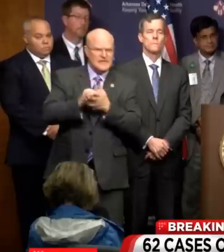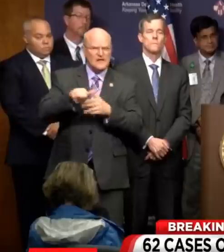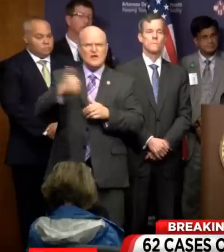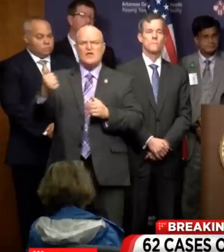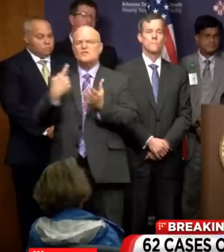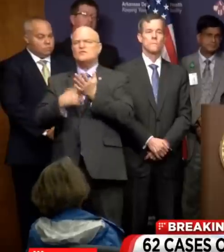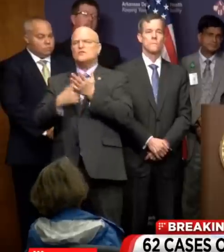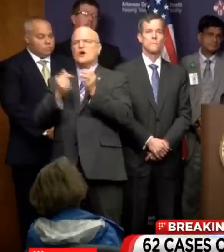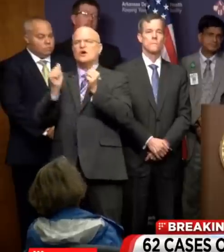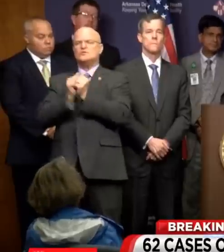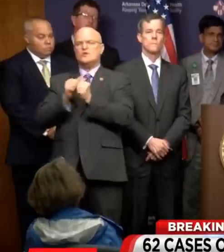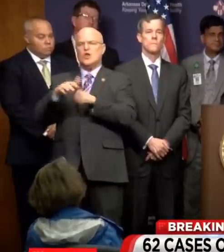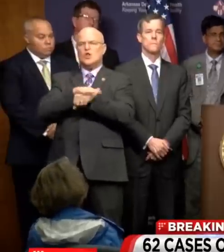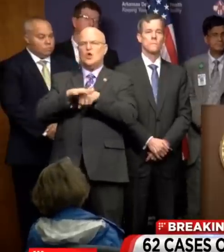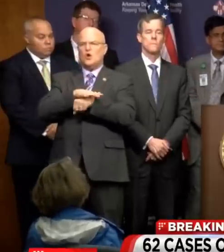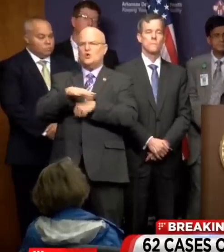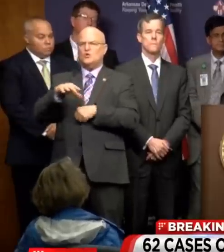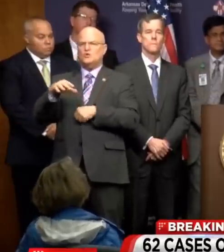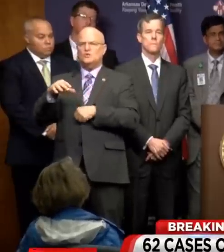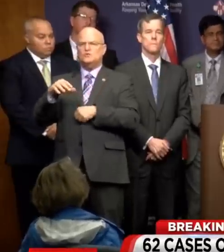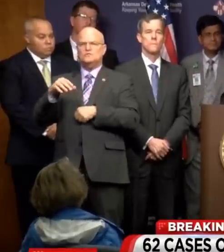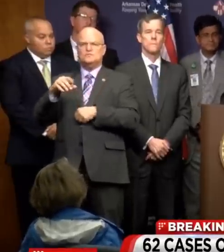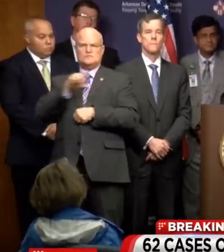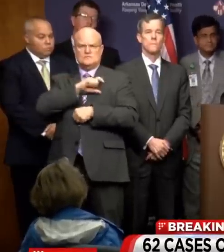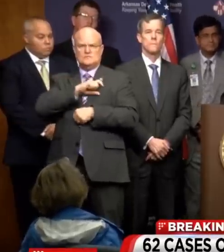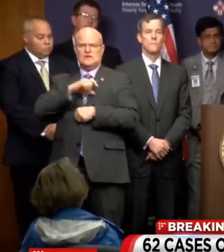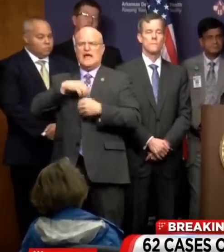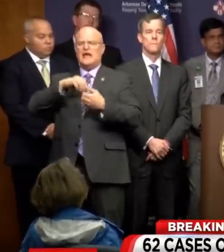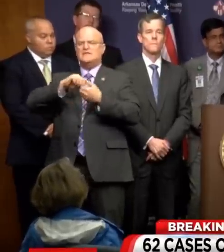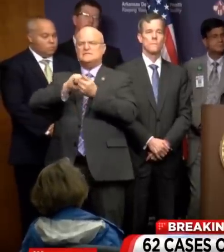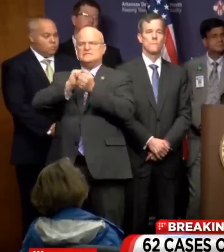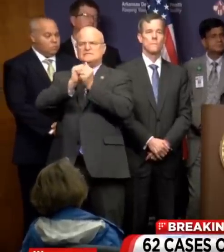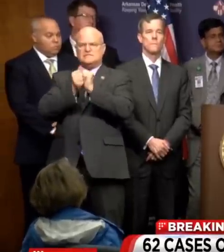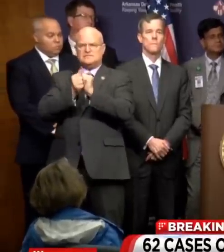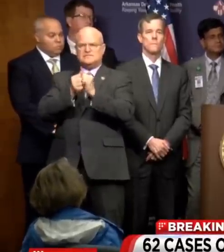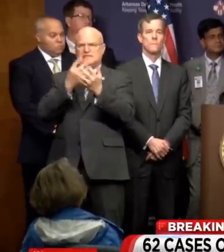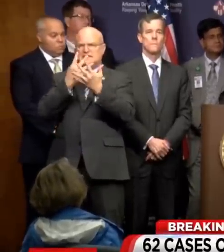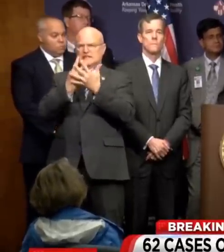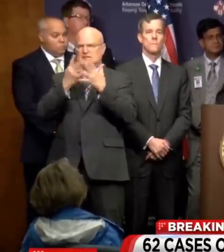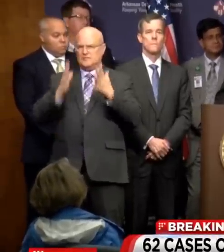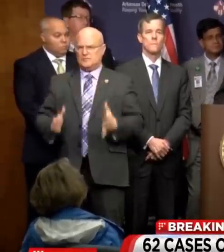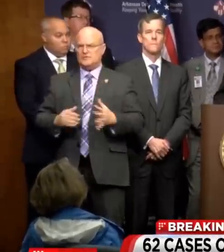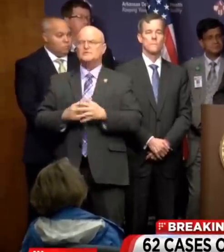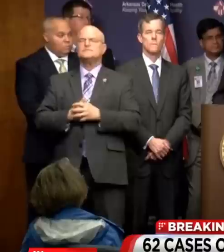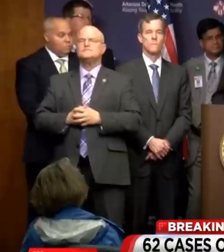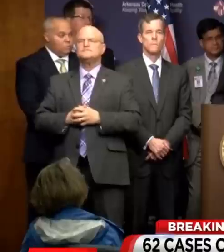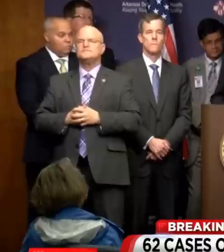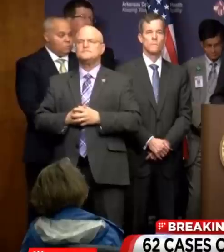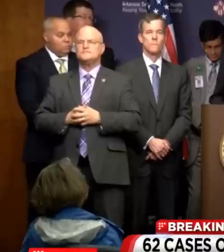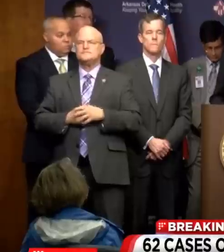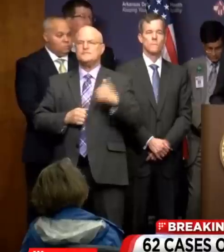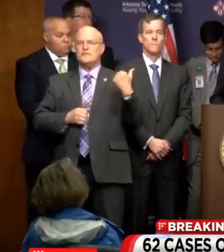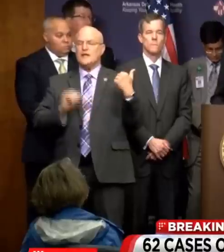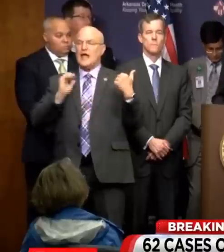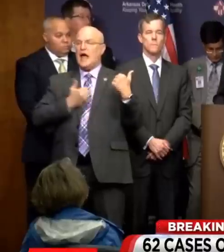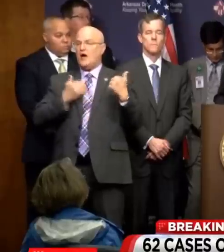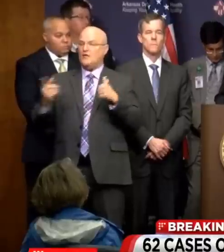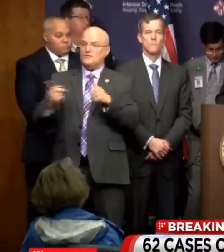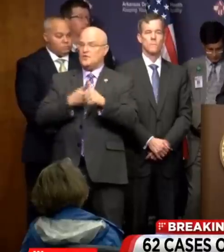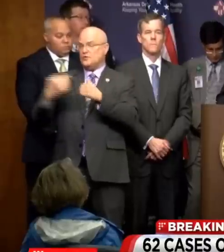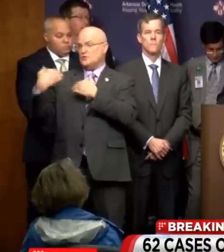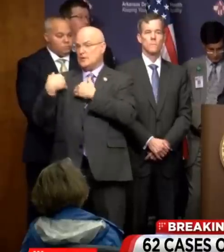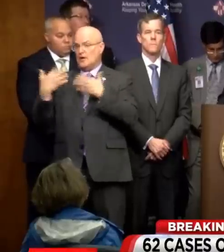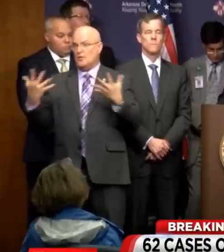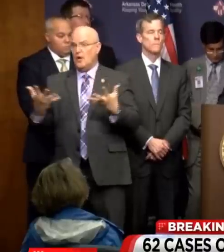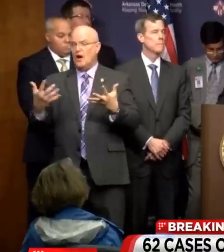other talks with local officials about how to ease crowding at criminal detention facilities? Our first obligation is to make